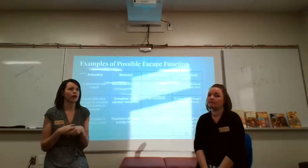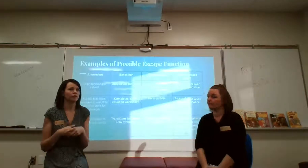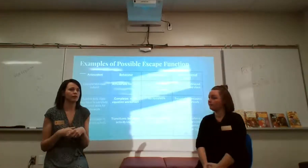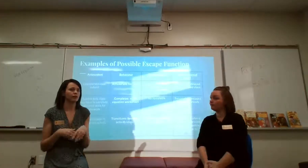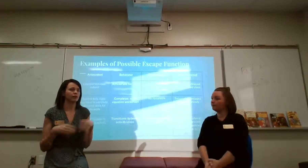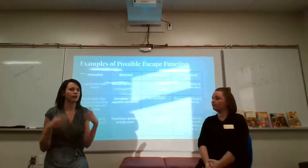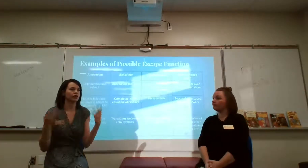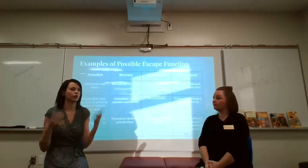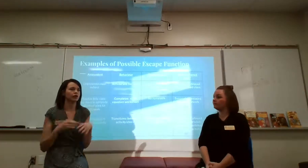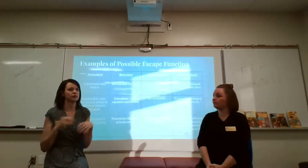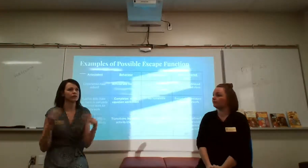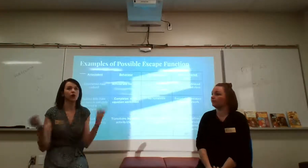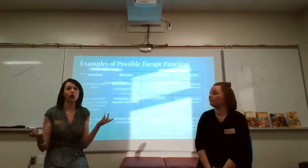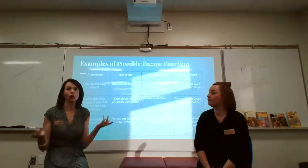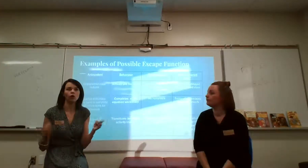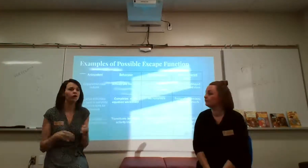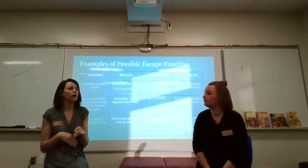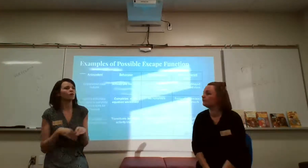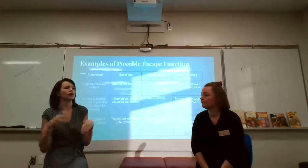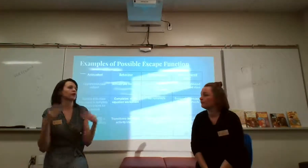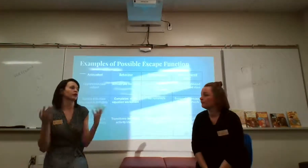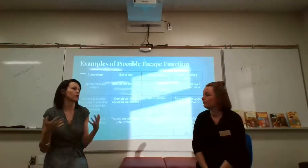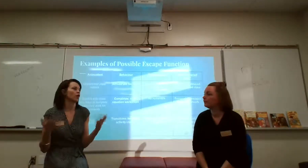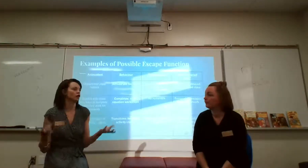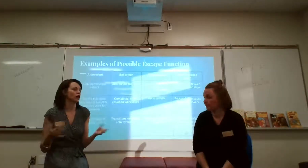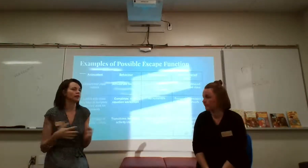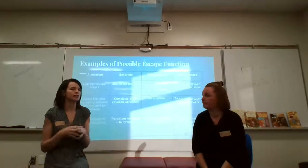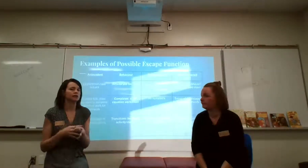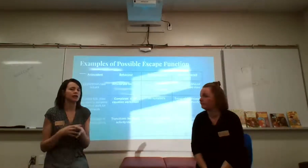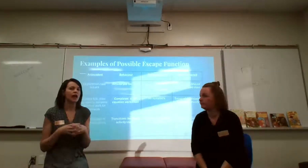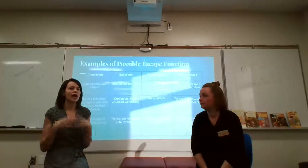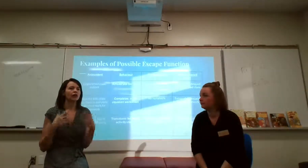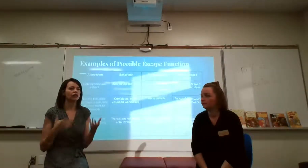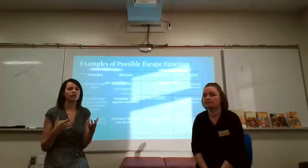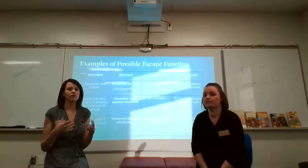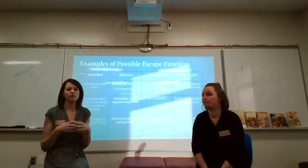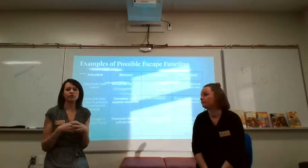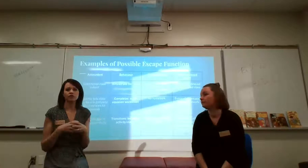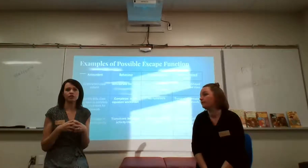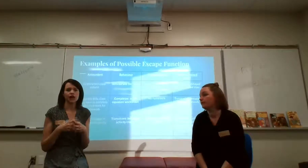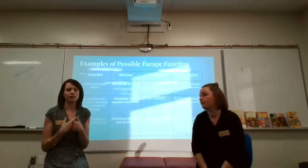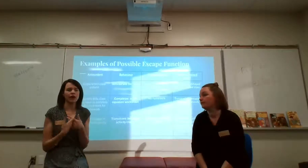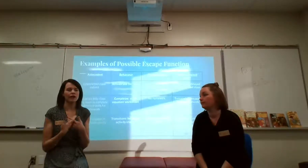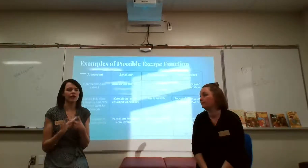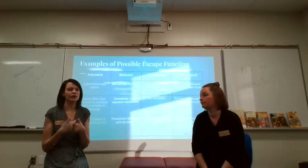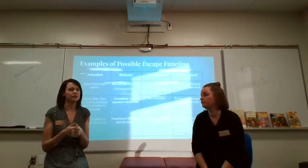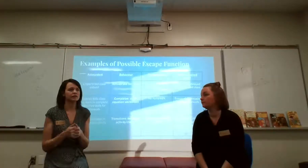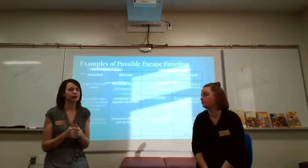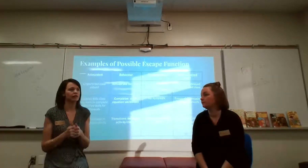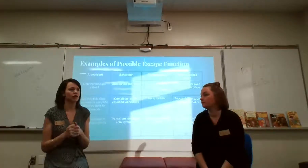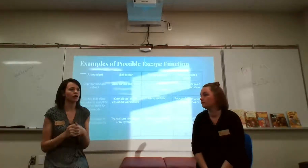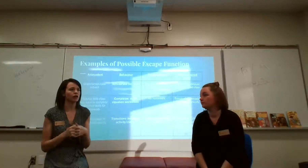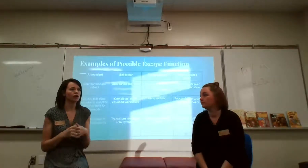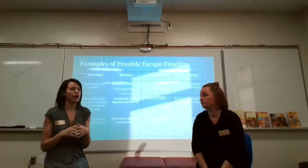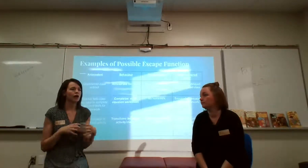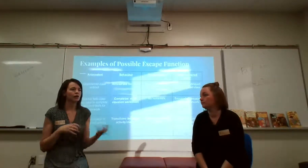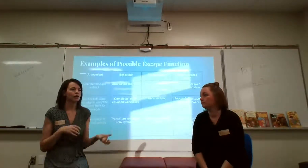can we can say no, we can, all kinds of things. And a lot of our students don't have that, and it doesn't depend on an ability